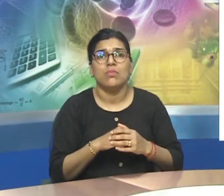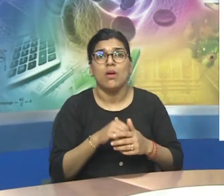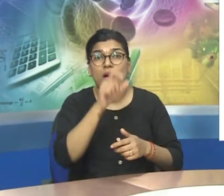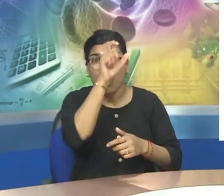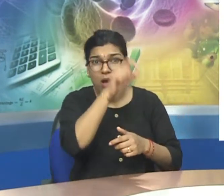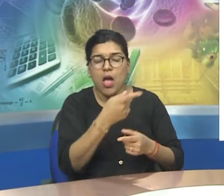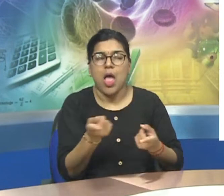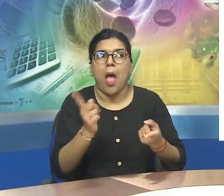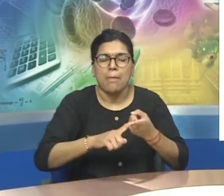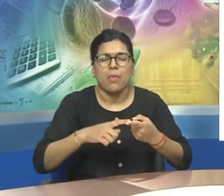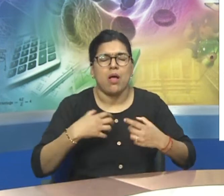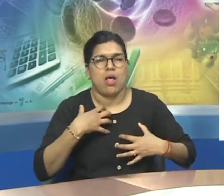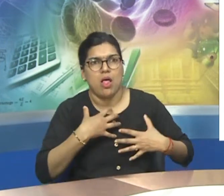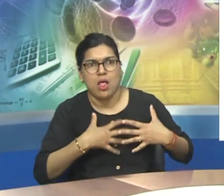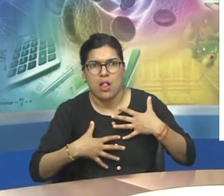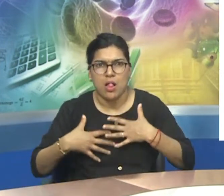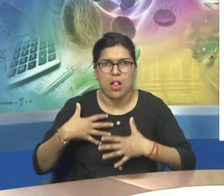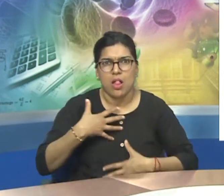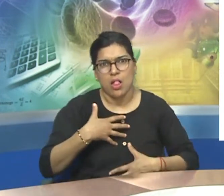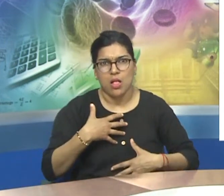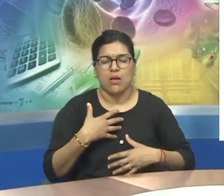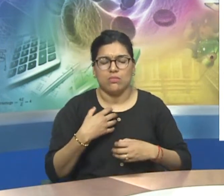rats which are carrier of insects and